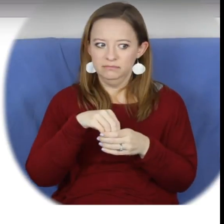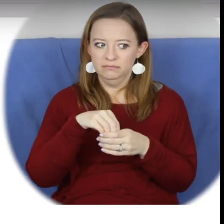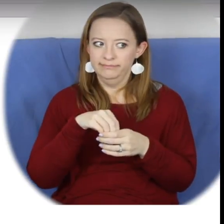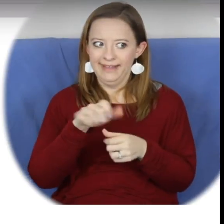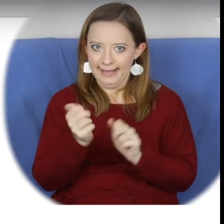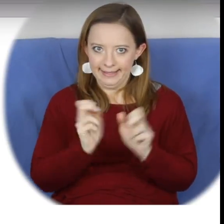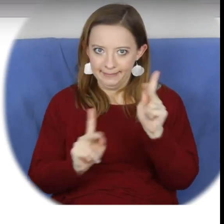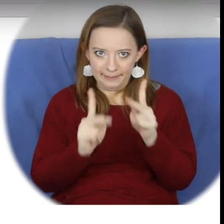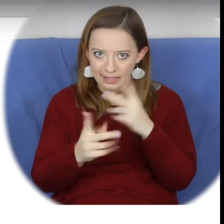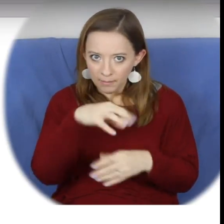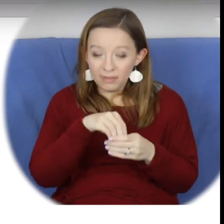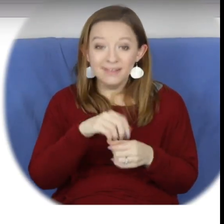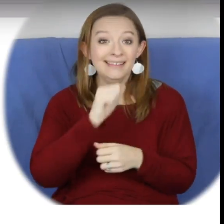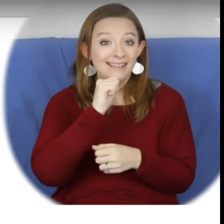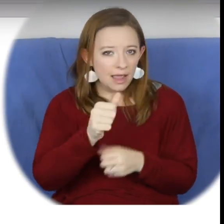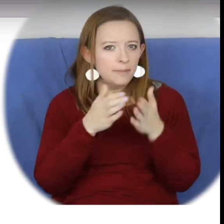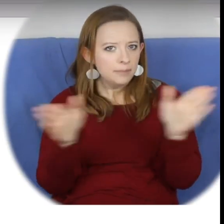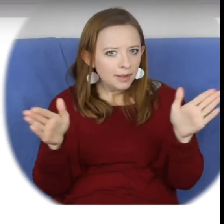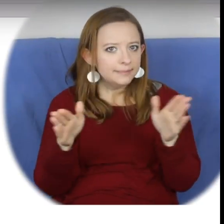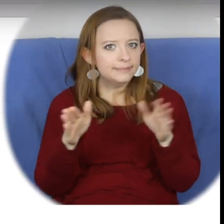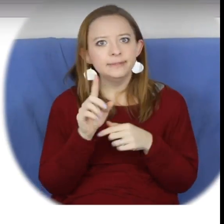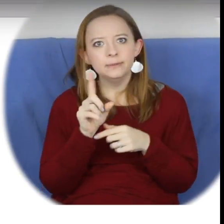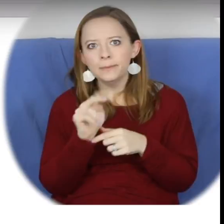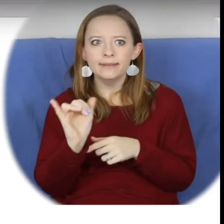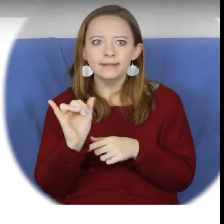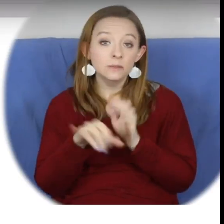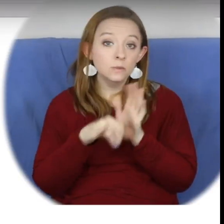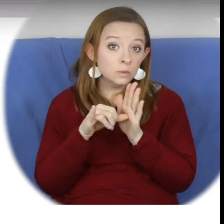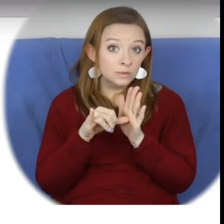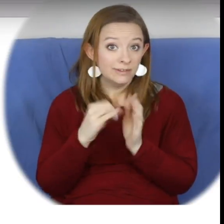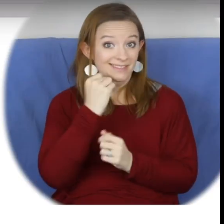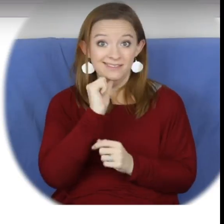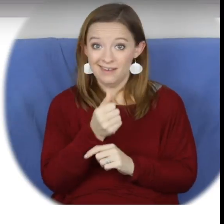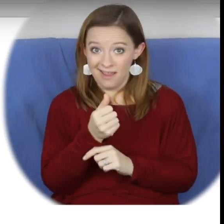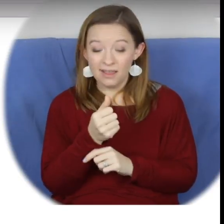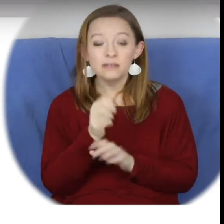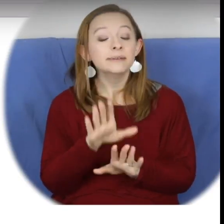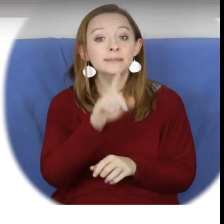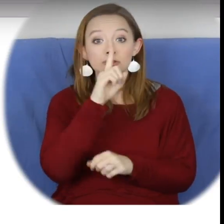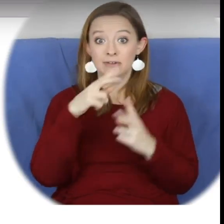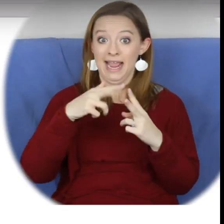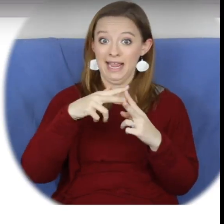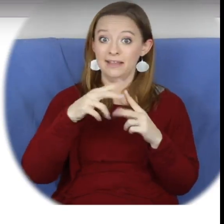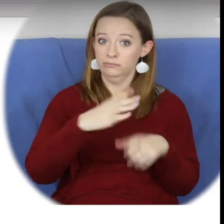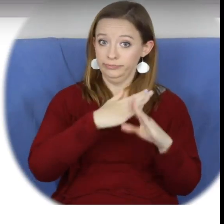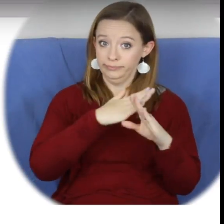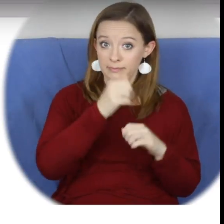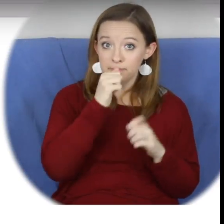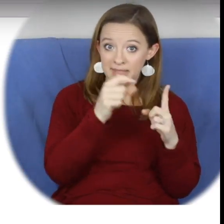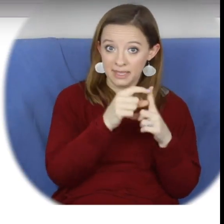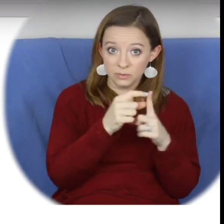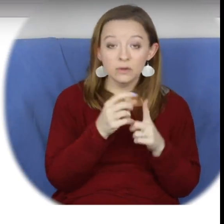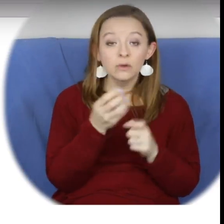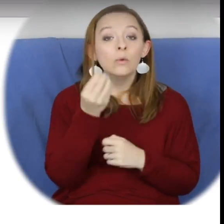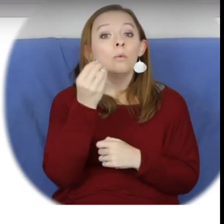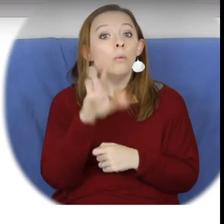myself working with other people, it's not open to the public. It's not on